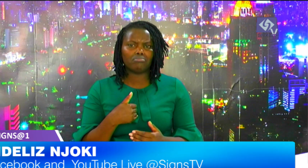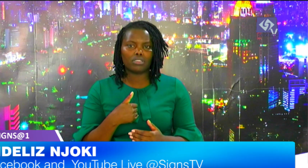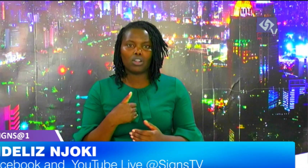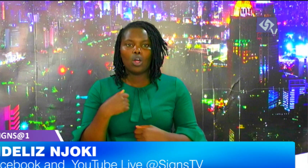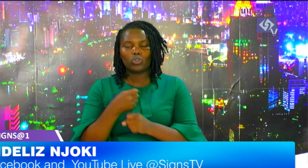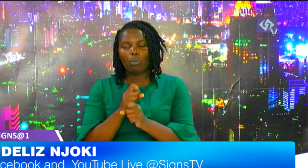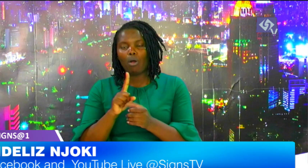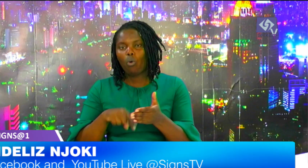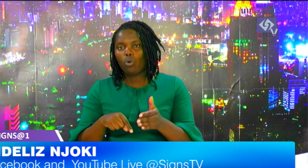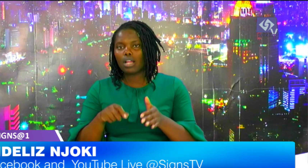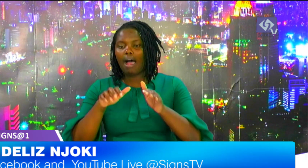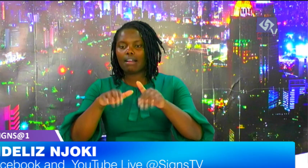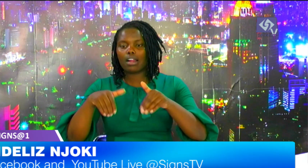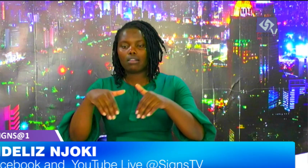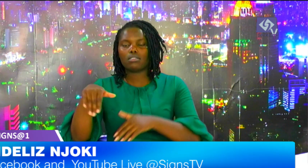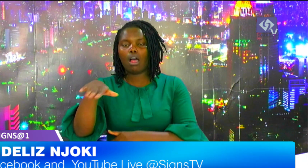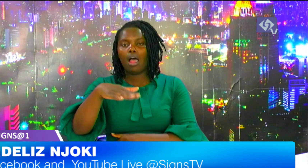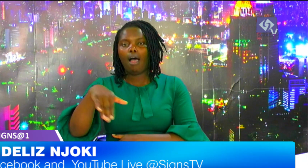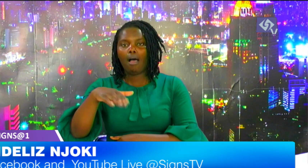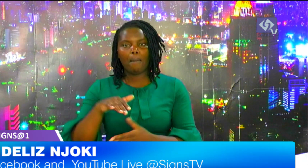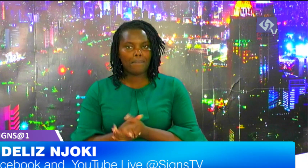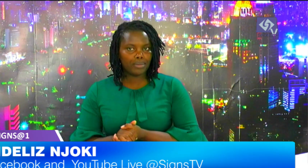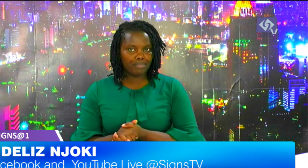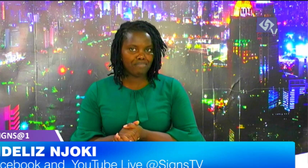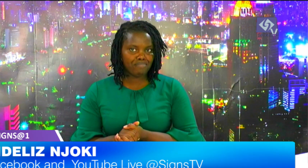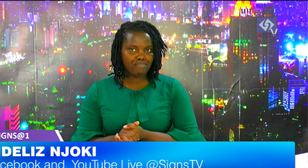into an agricultural economic hub.